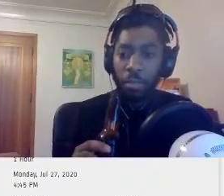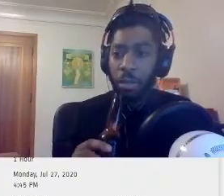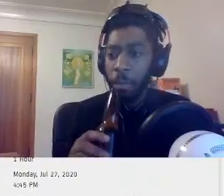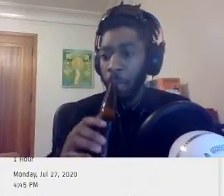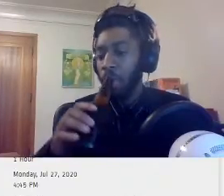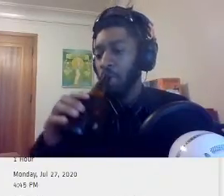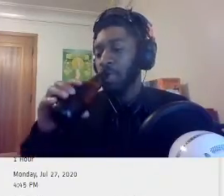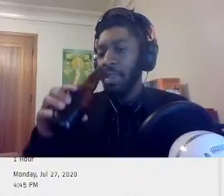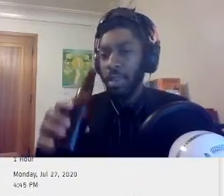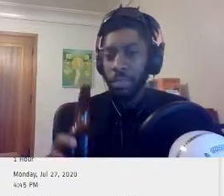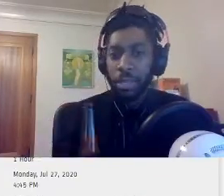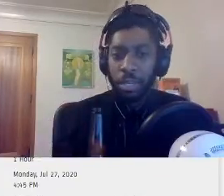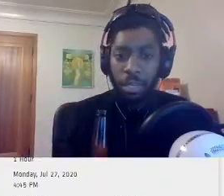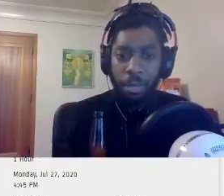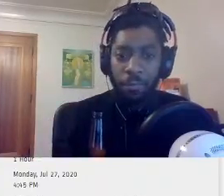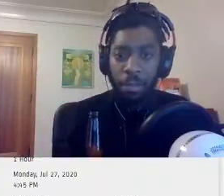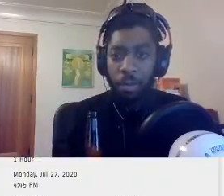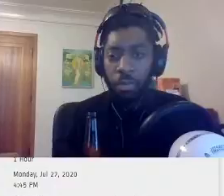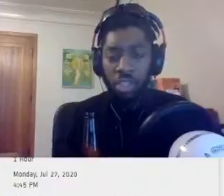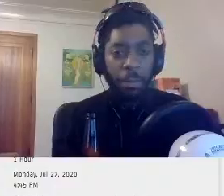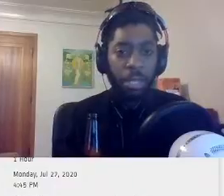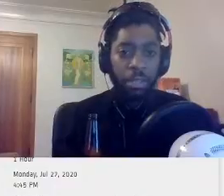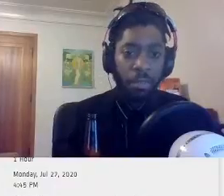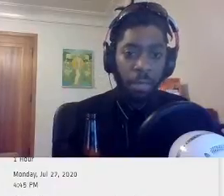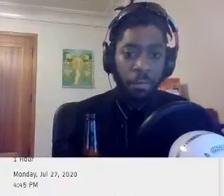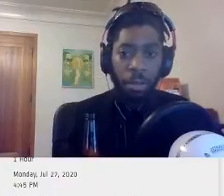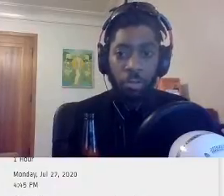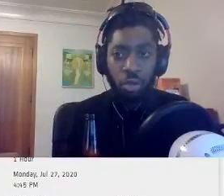Aussies as well. And I think my fellow